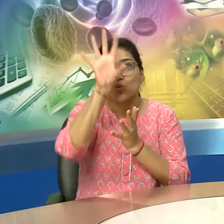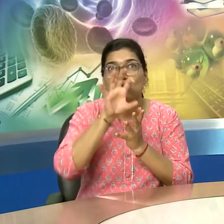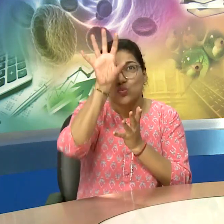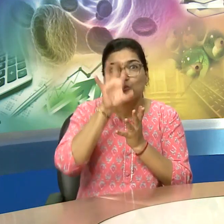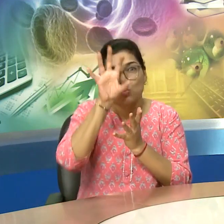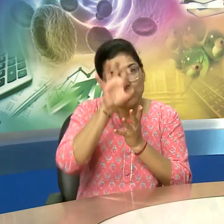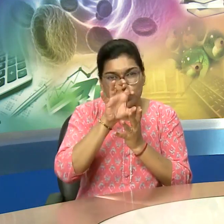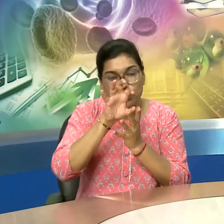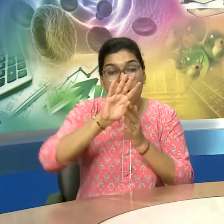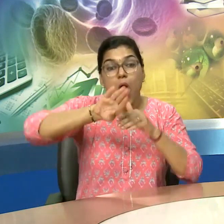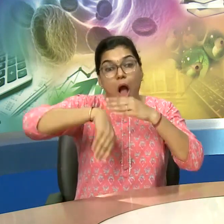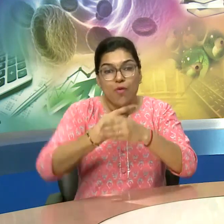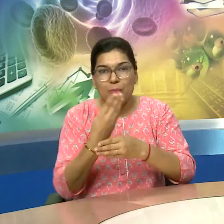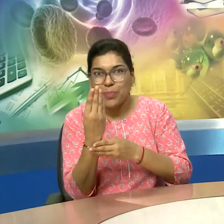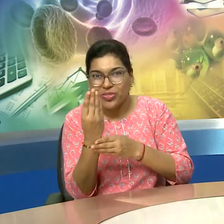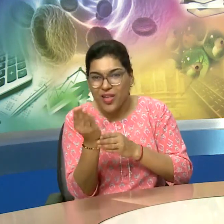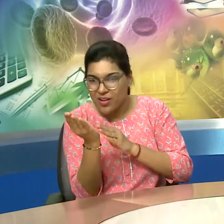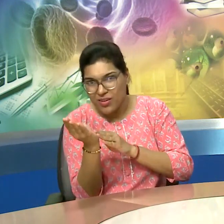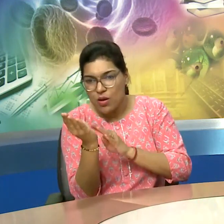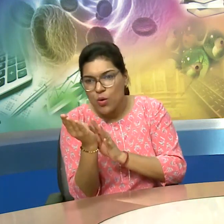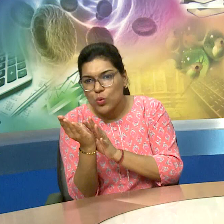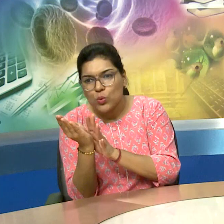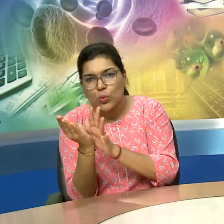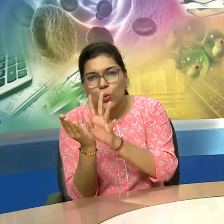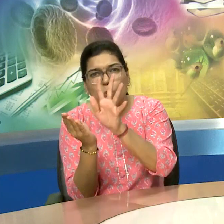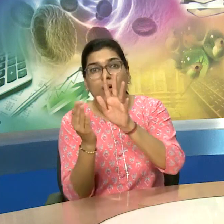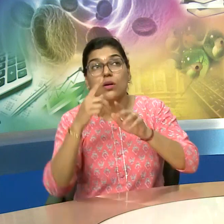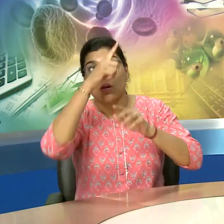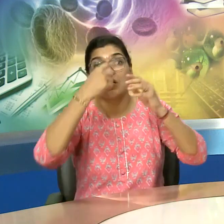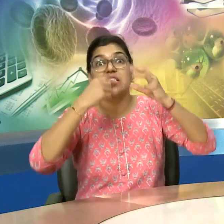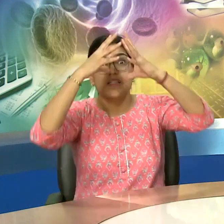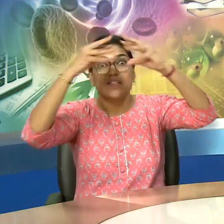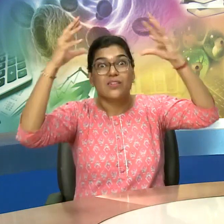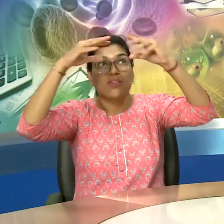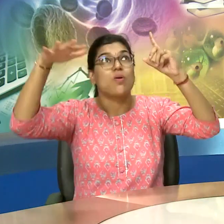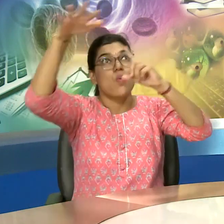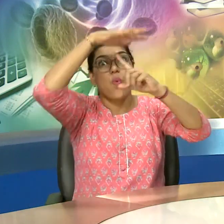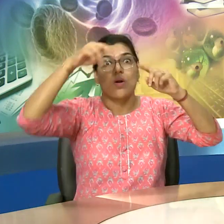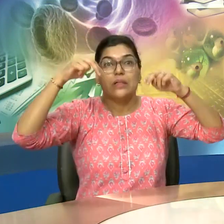slide. Trees lose lots of water through transpiration,